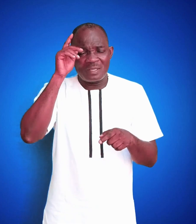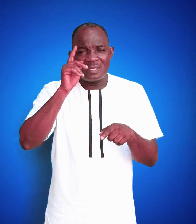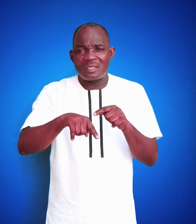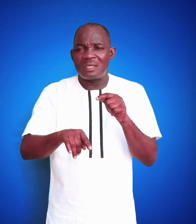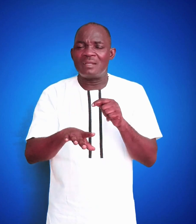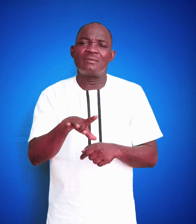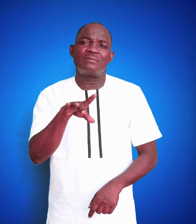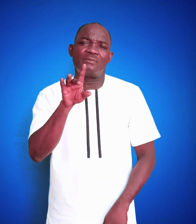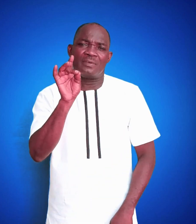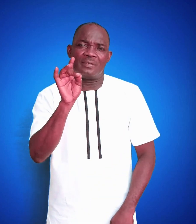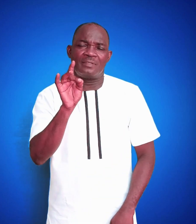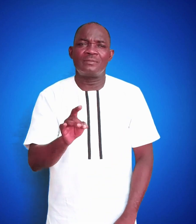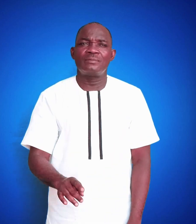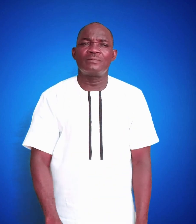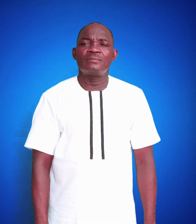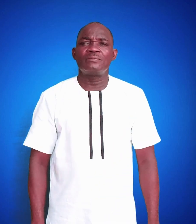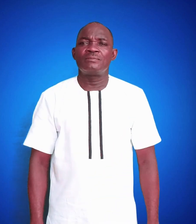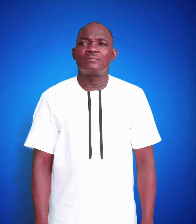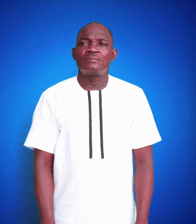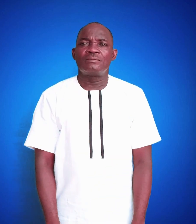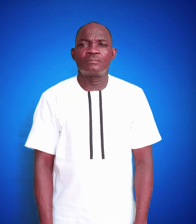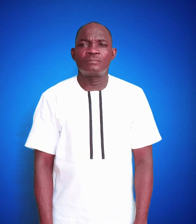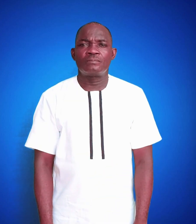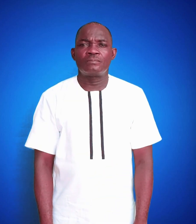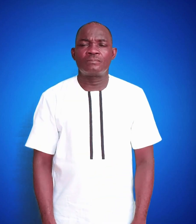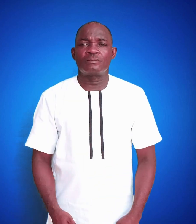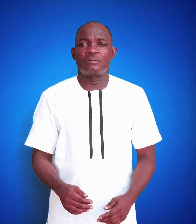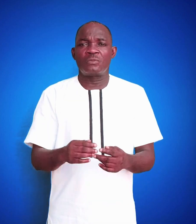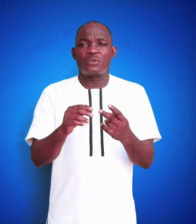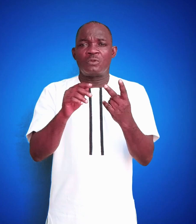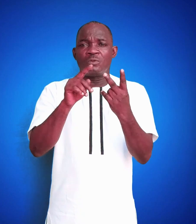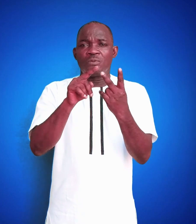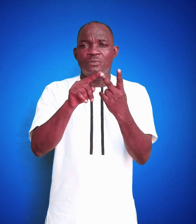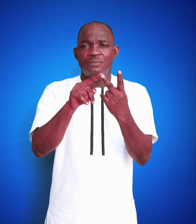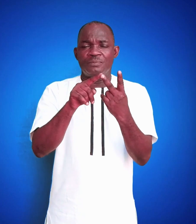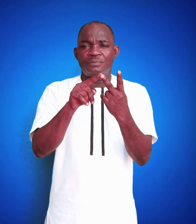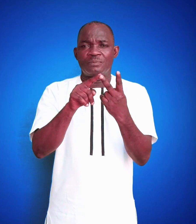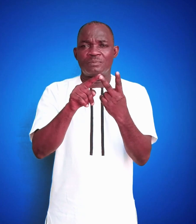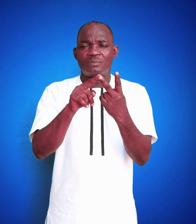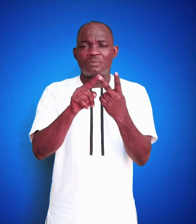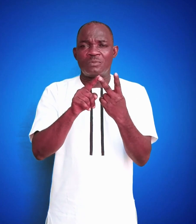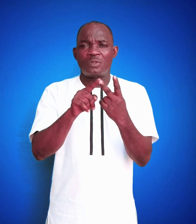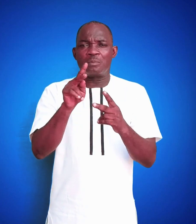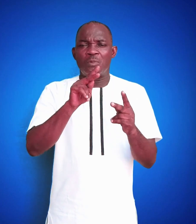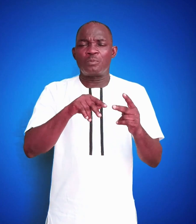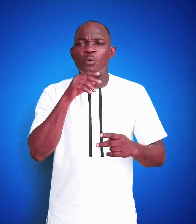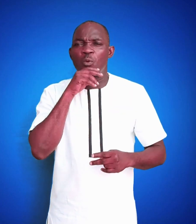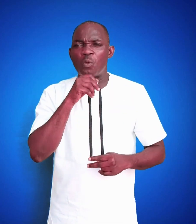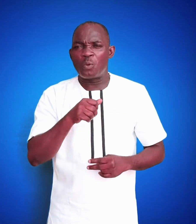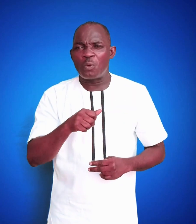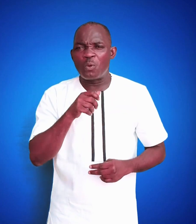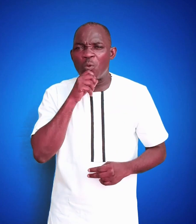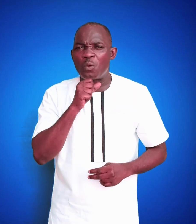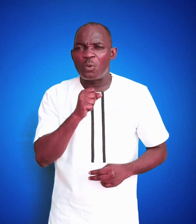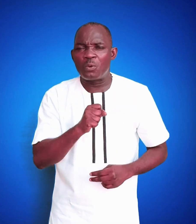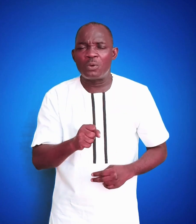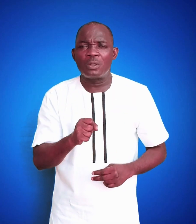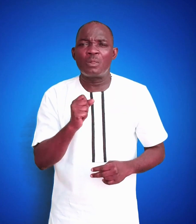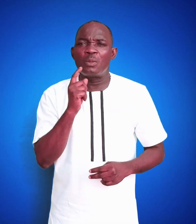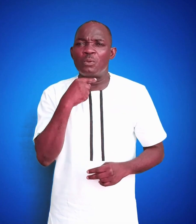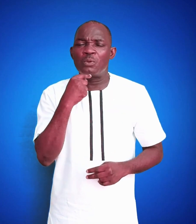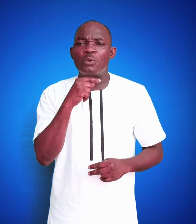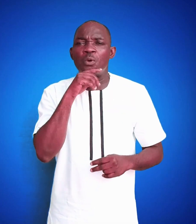whereabouts are unknown. 2. The aged who